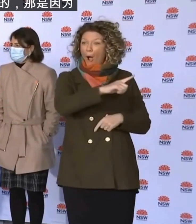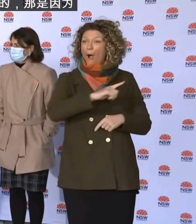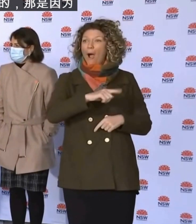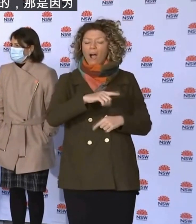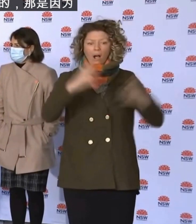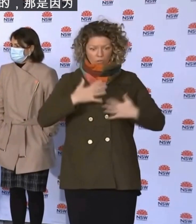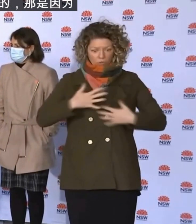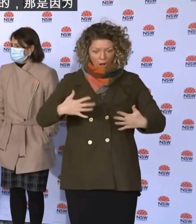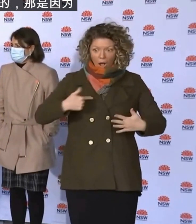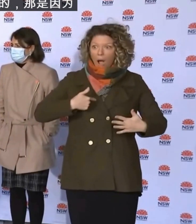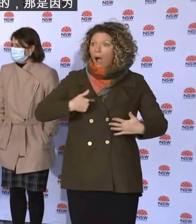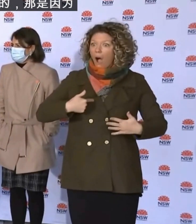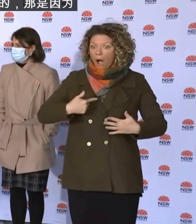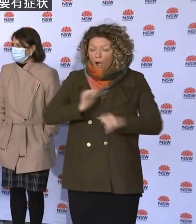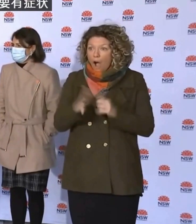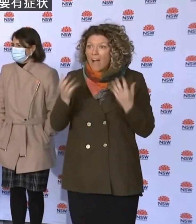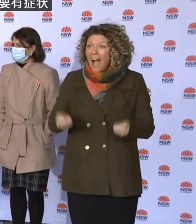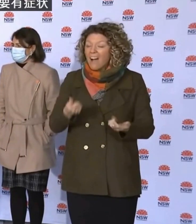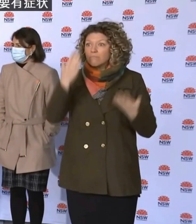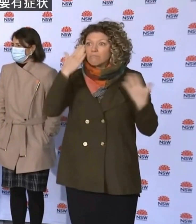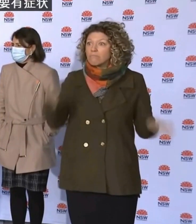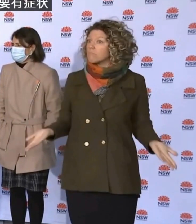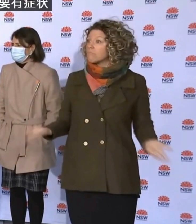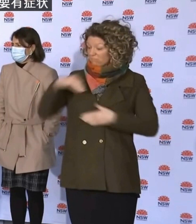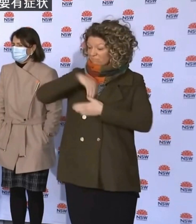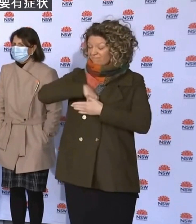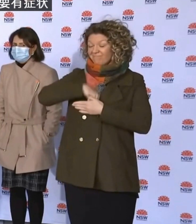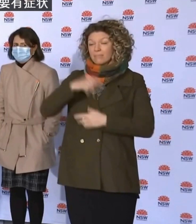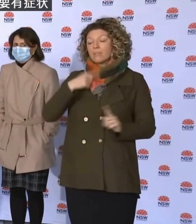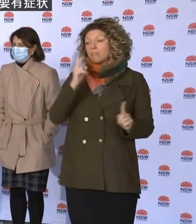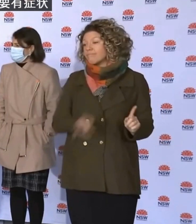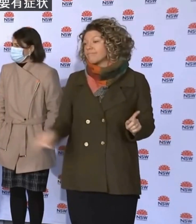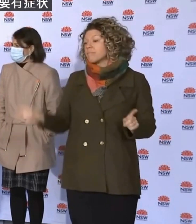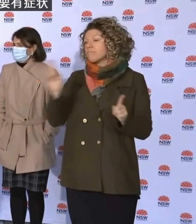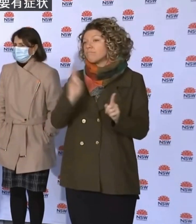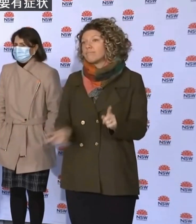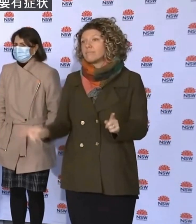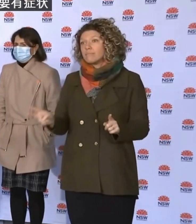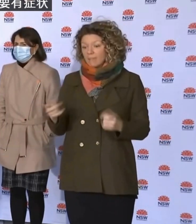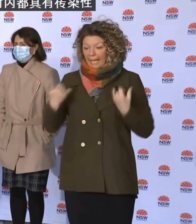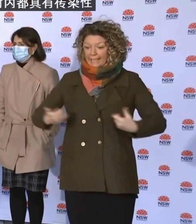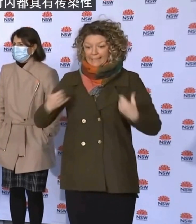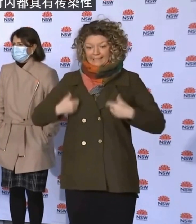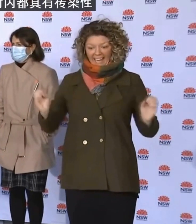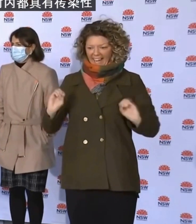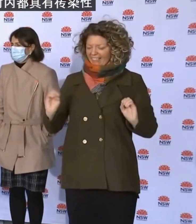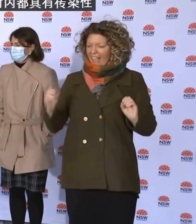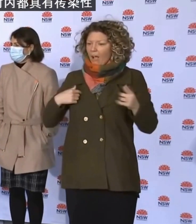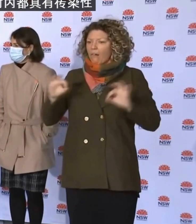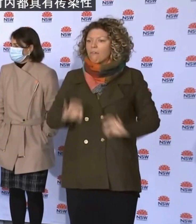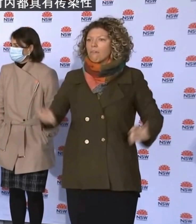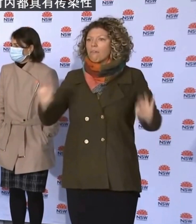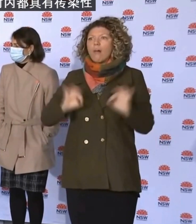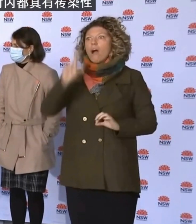they're positive. And that's because of the point I've been making repeatedly. You don't need to have symptoms to be infectious. We've